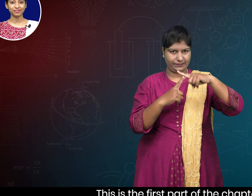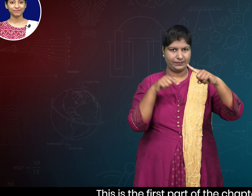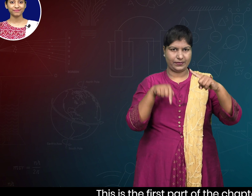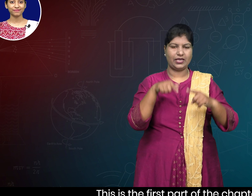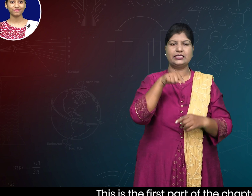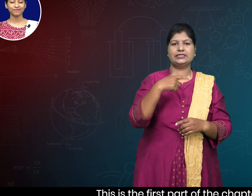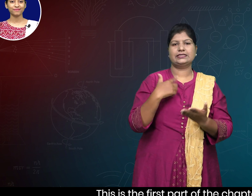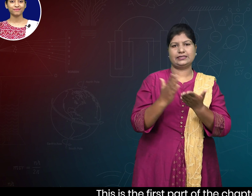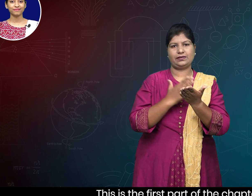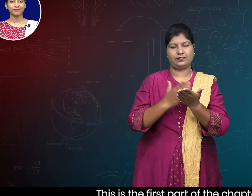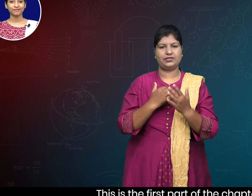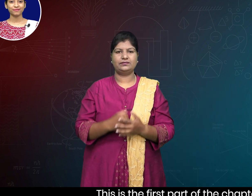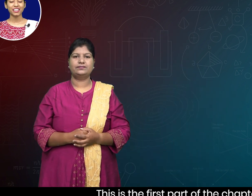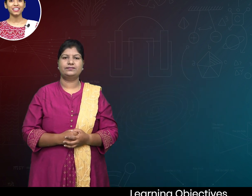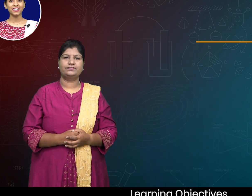chapter.